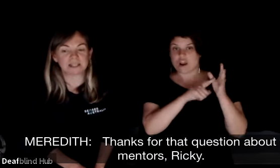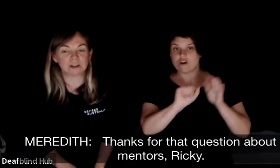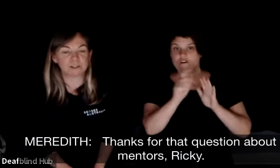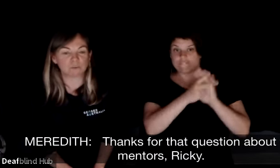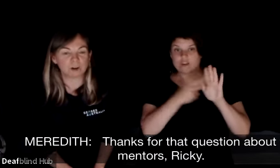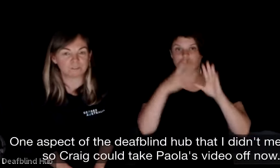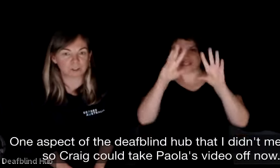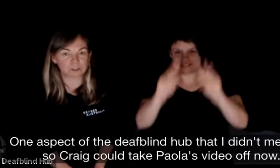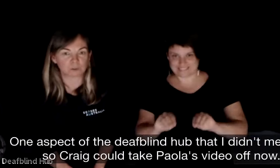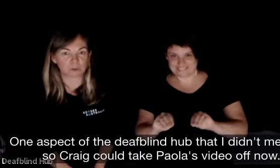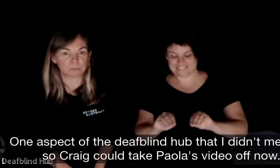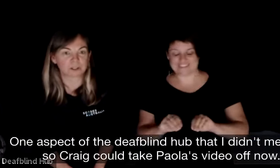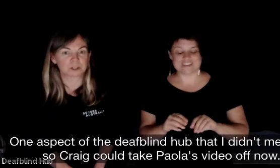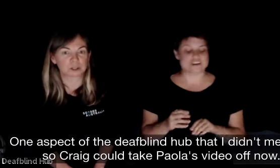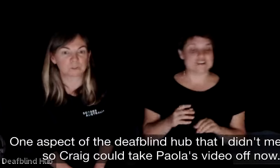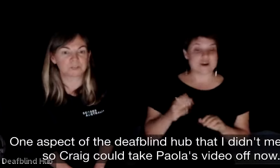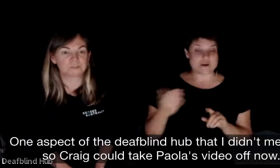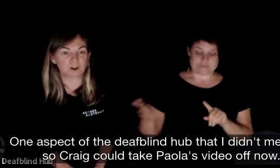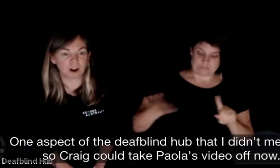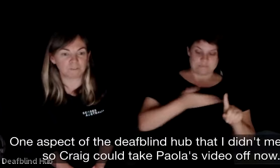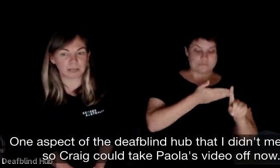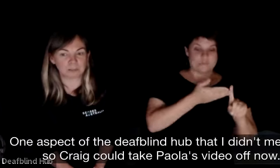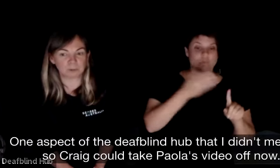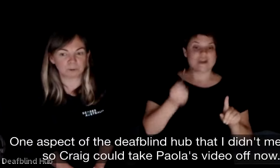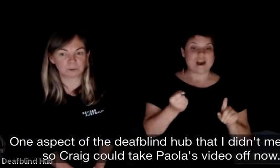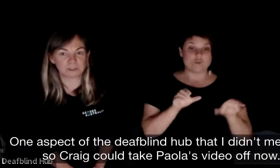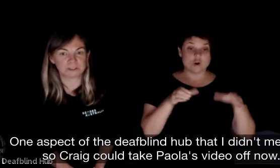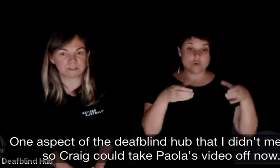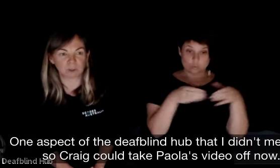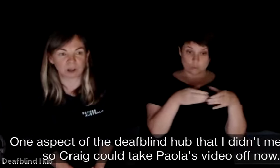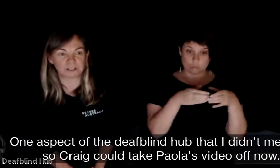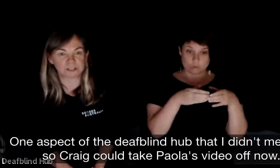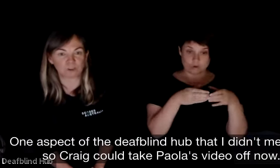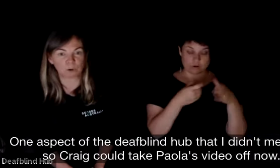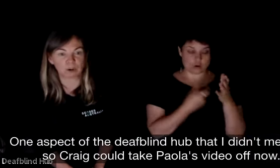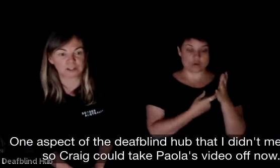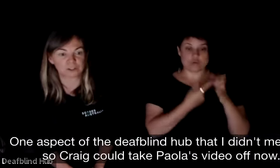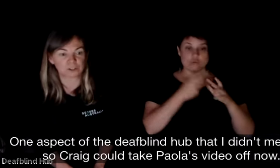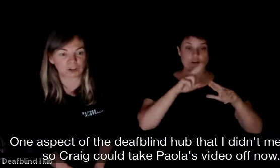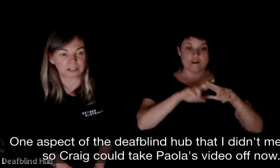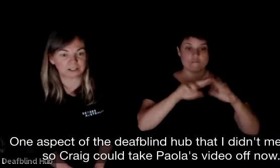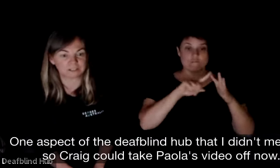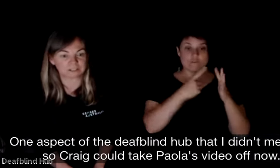is that there is a reference group with 5 people with deaf blindness from around Australia